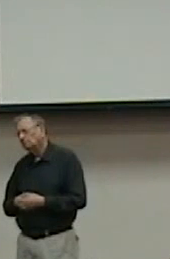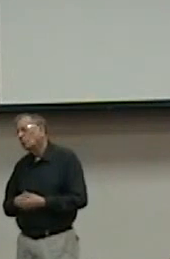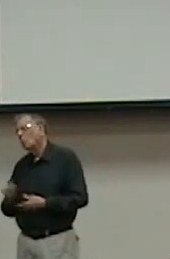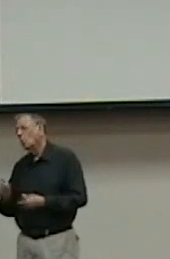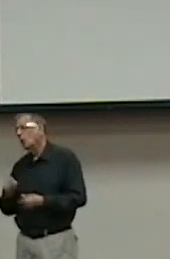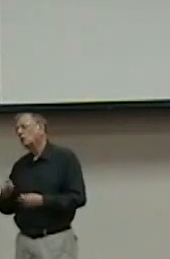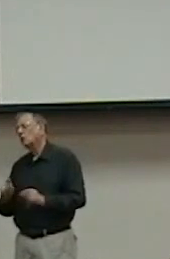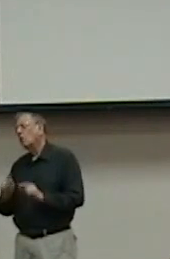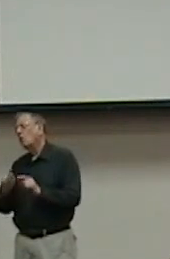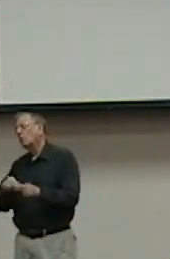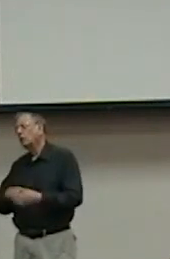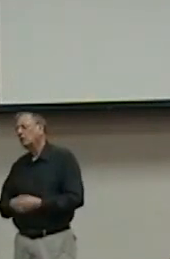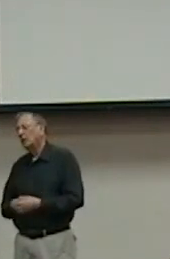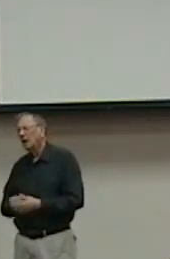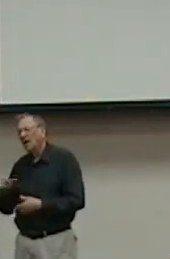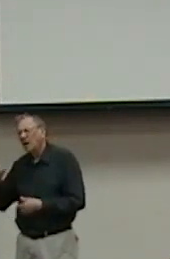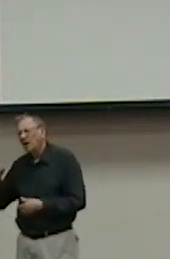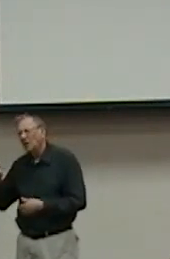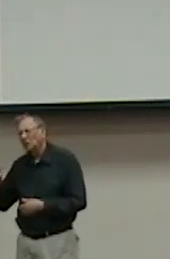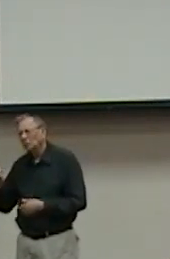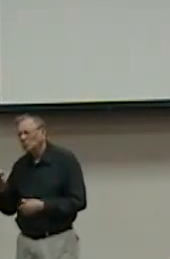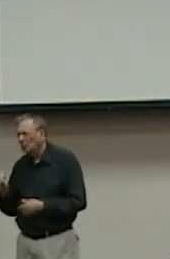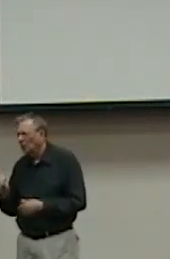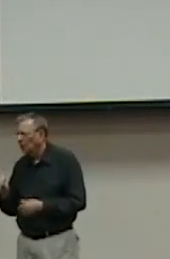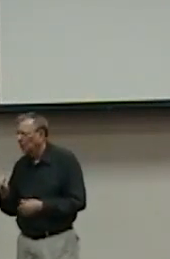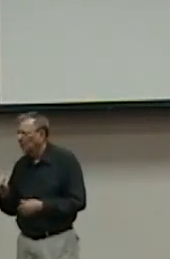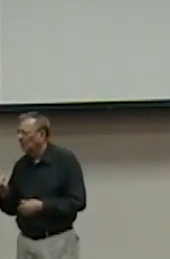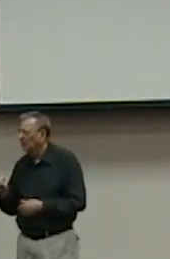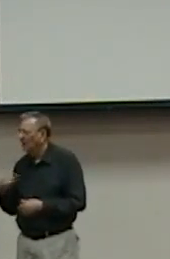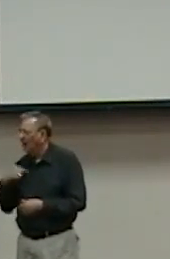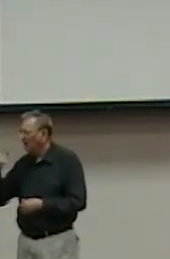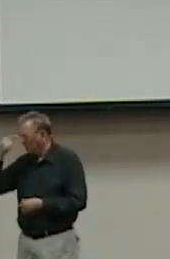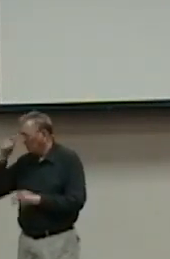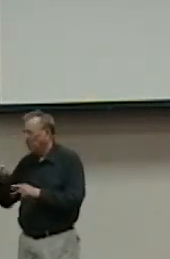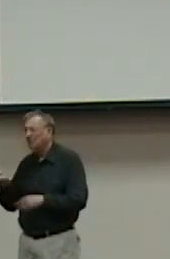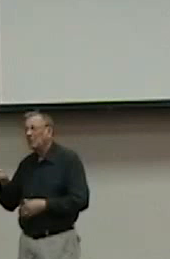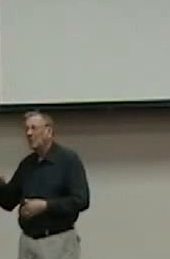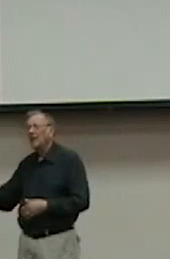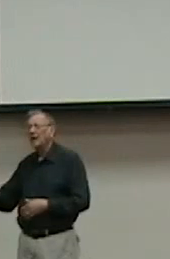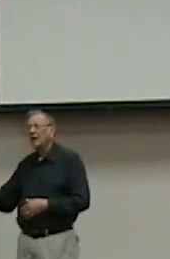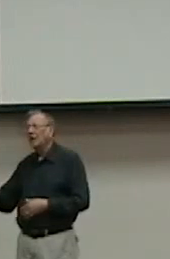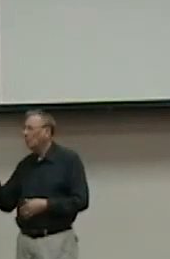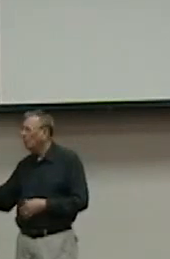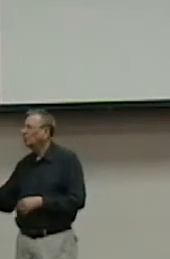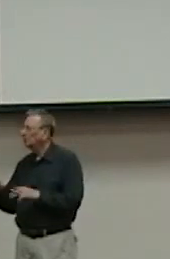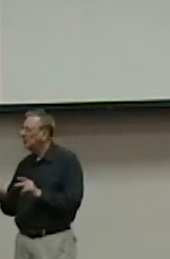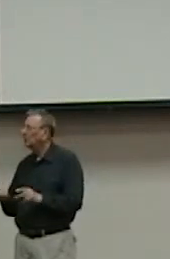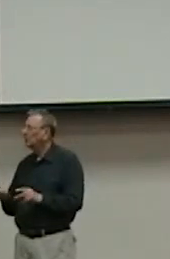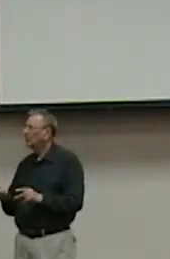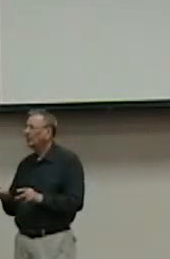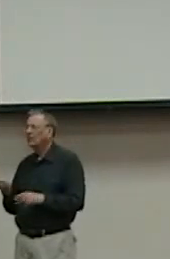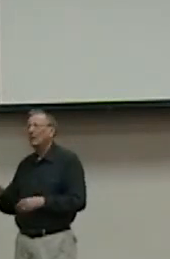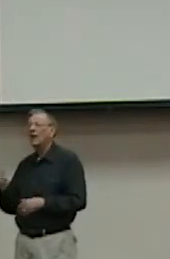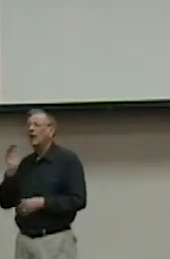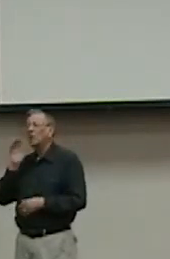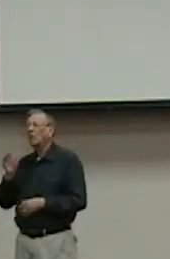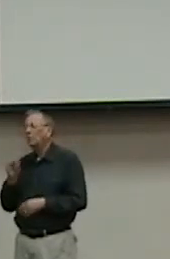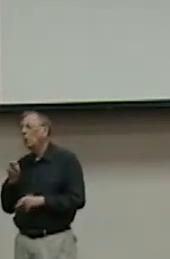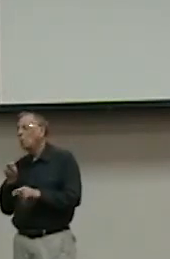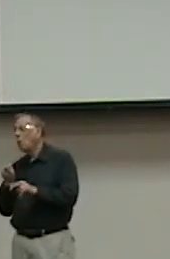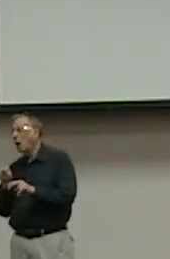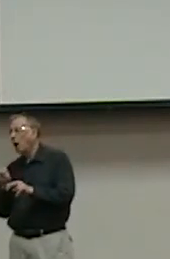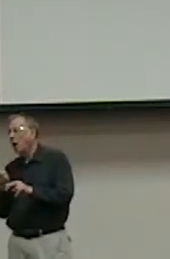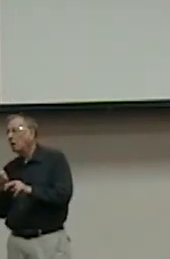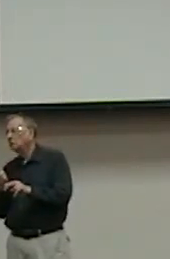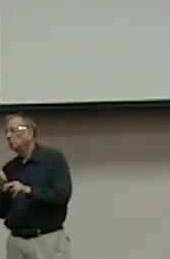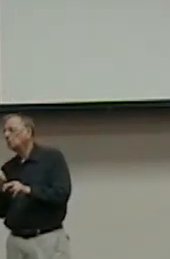you're going to Lesotho. And I think the people there, the Basotho people, I think they're going to be watching and they're going to